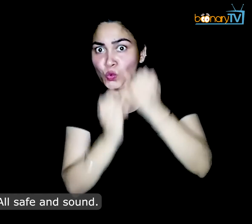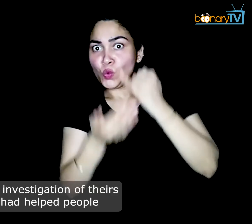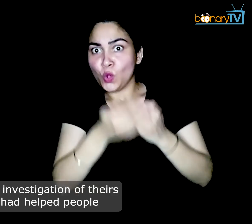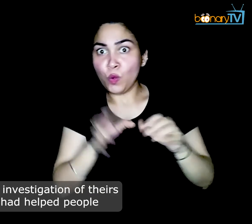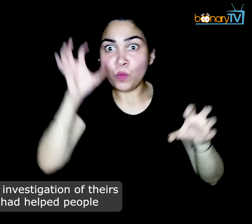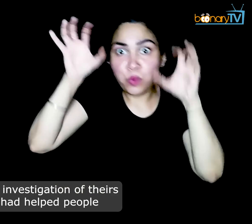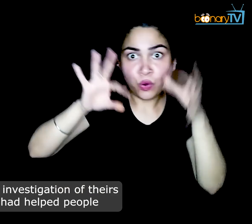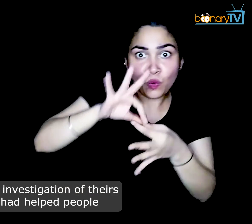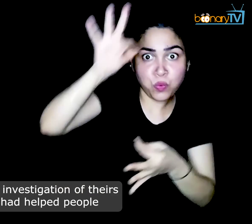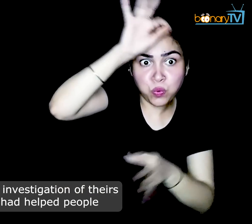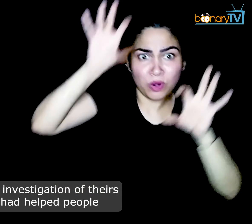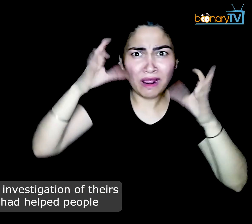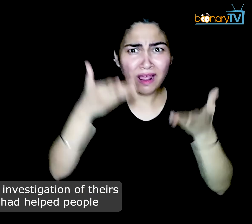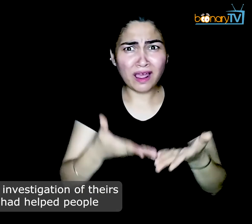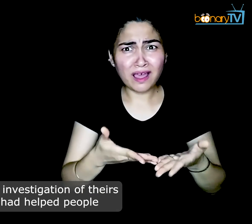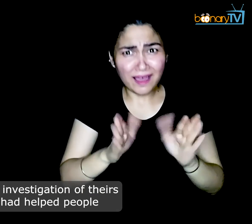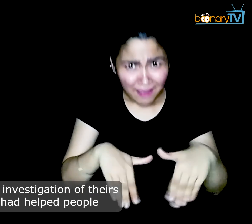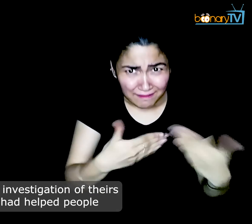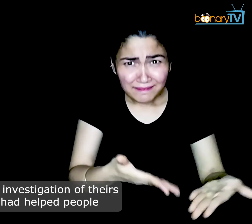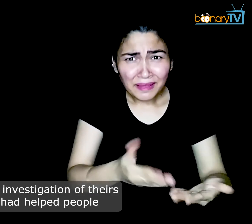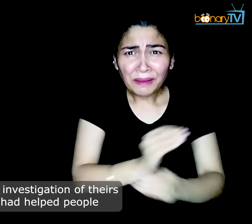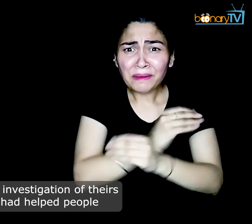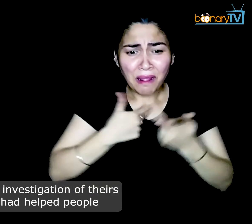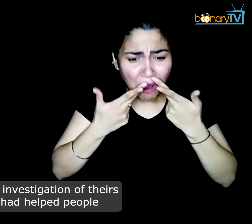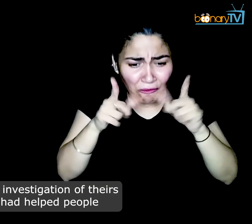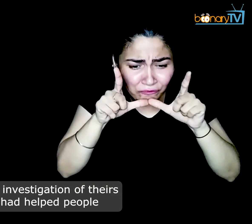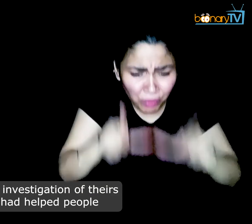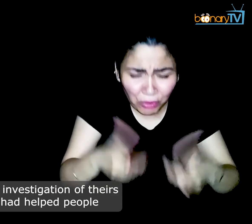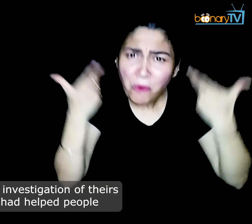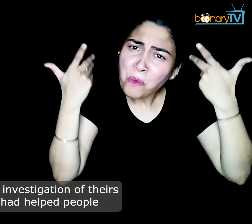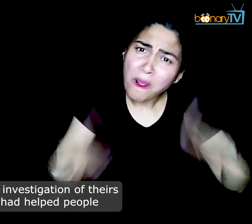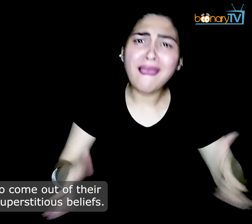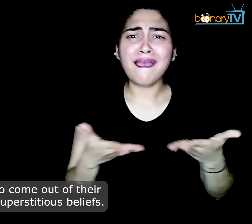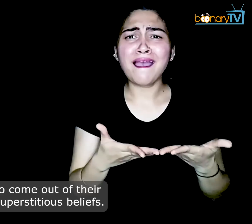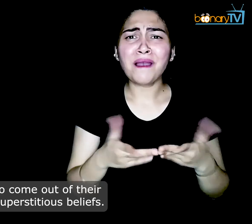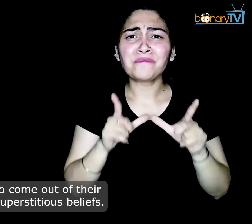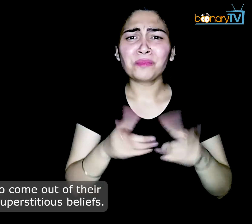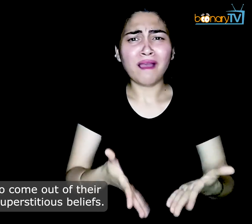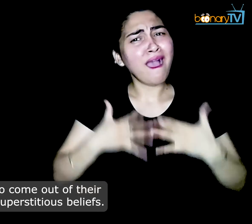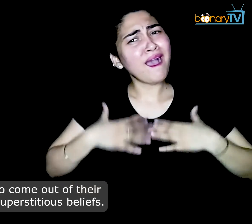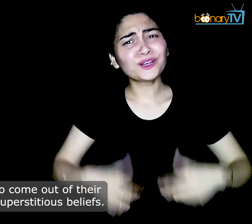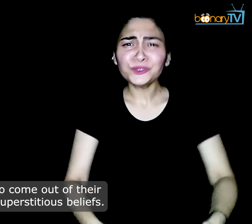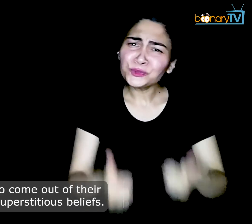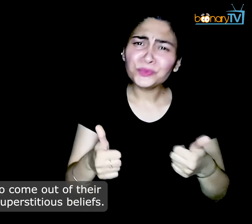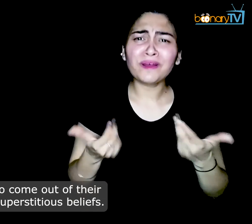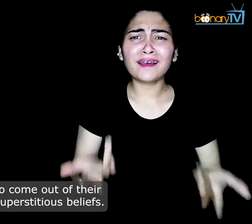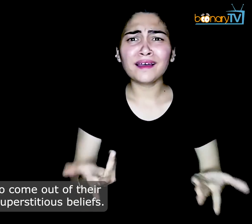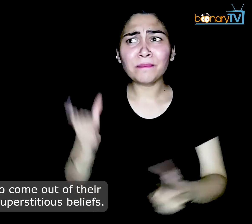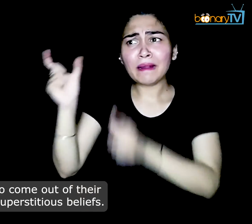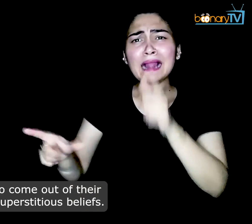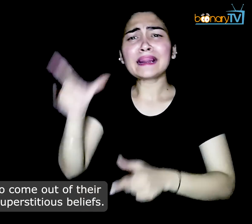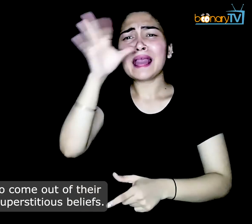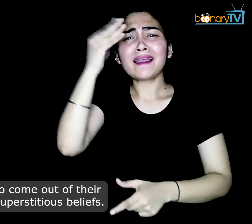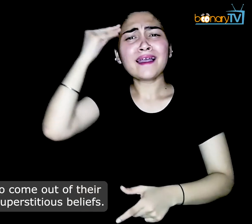This investigation of theirs had helped people to come out of their superstitious beliefs.